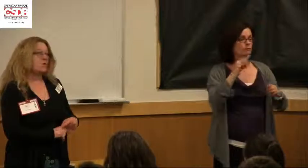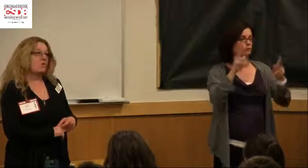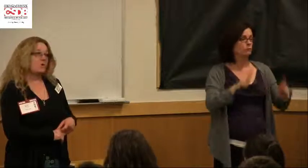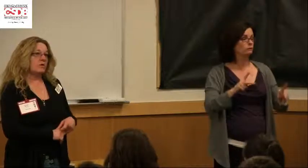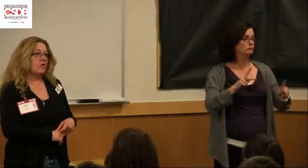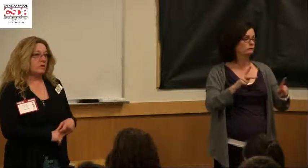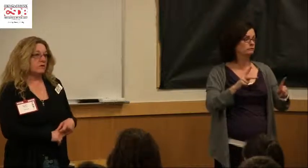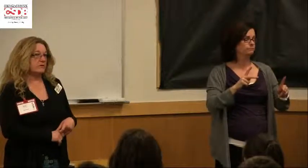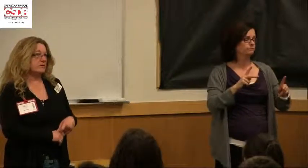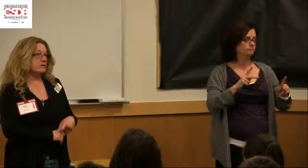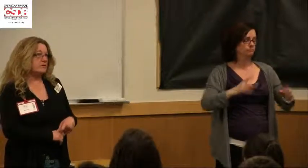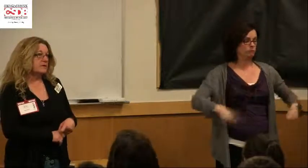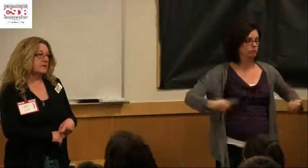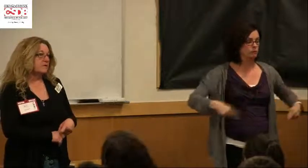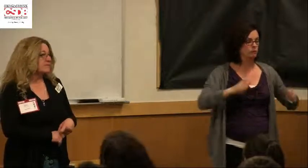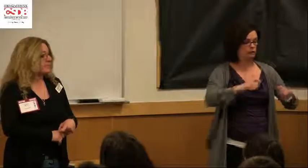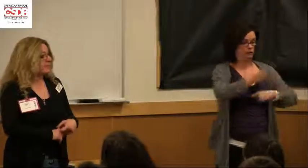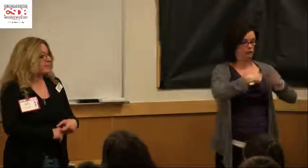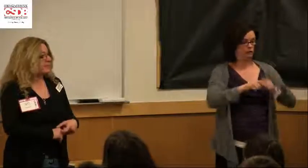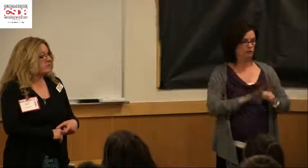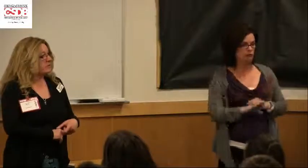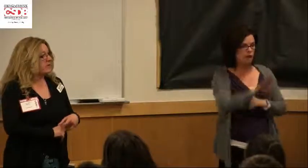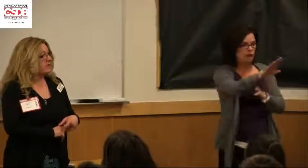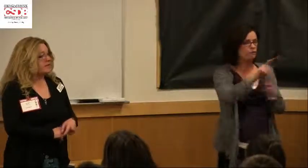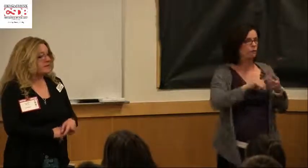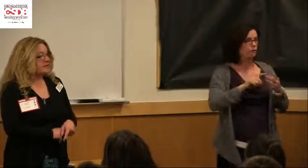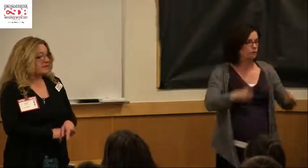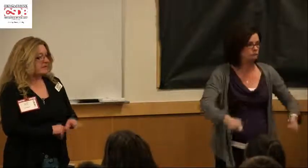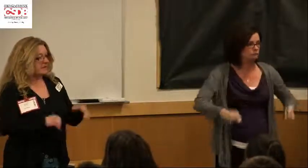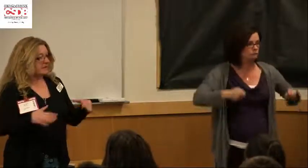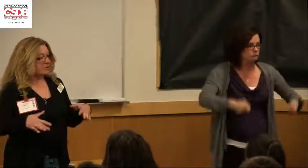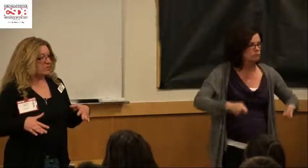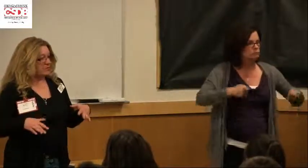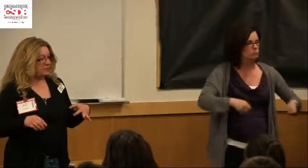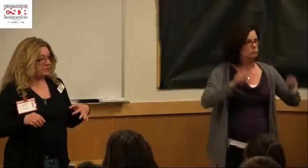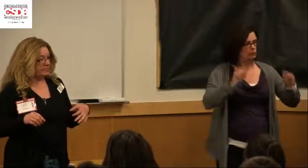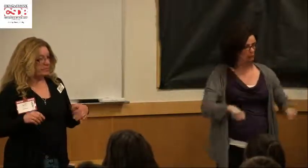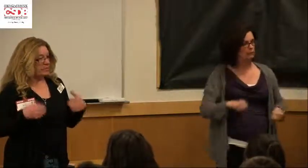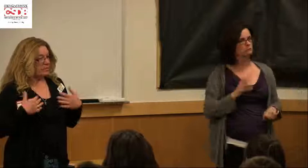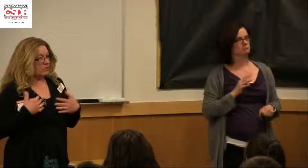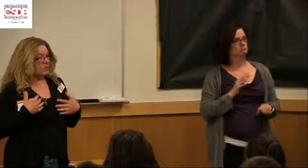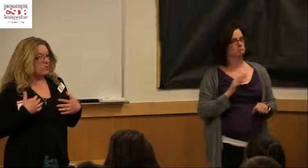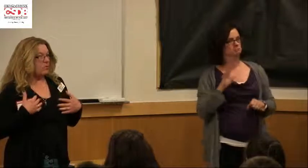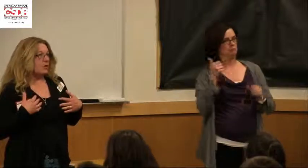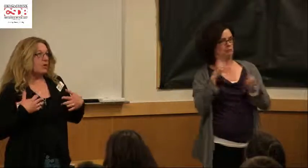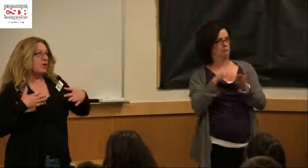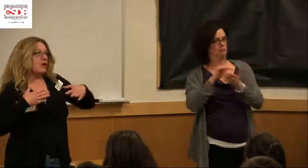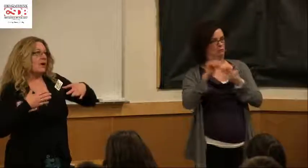wheelchairs or in walkers. So at the Independence Center,